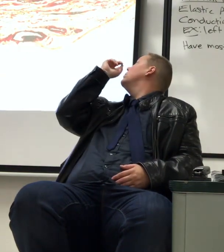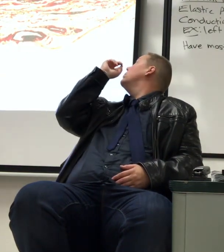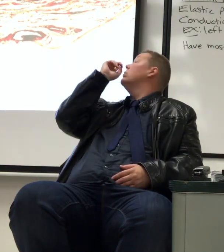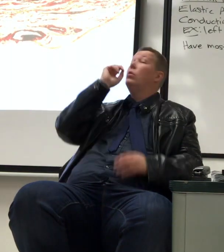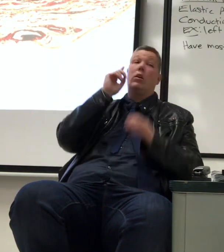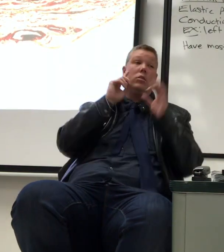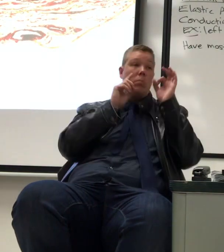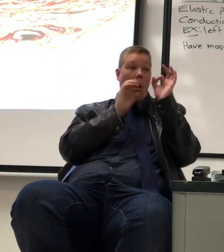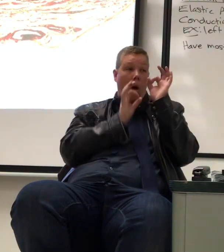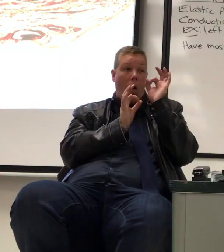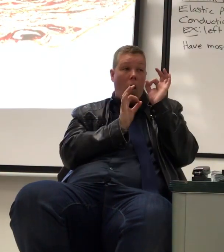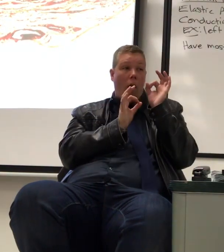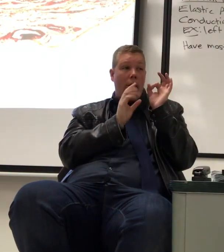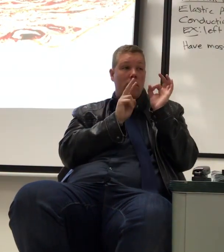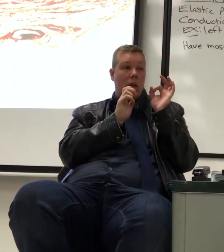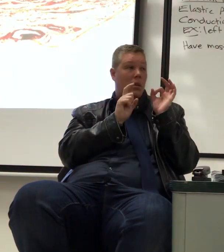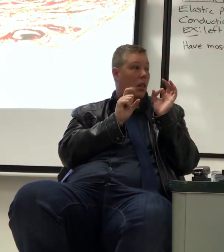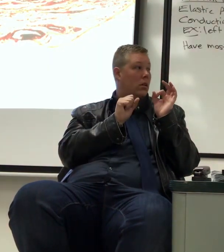Small vessels of the vessel.